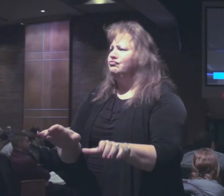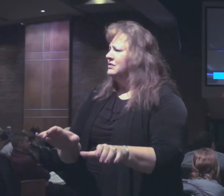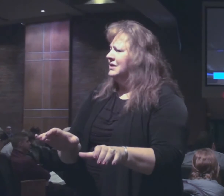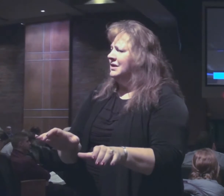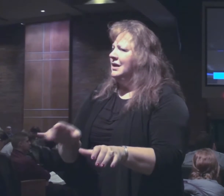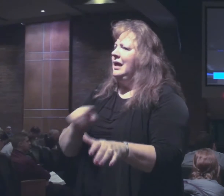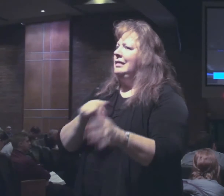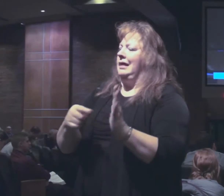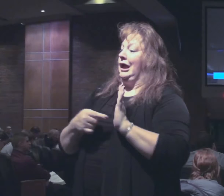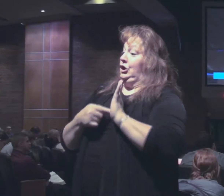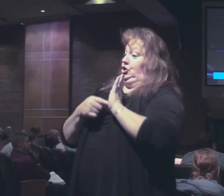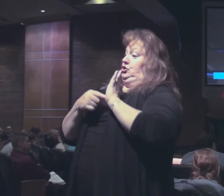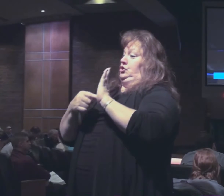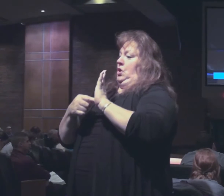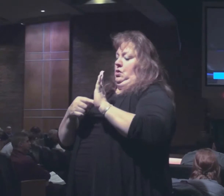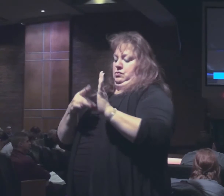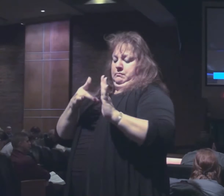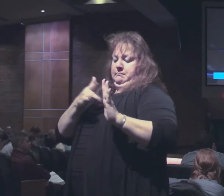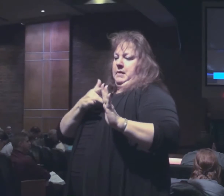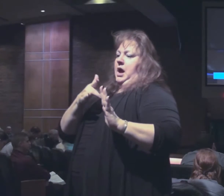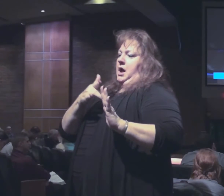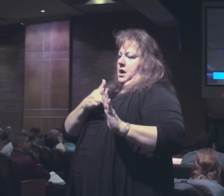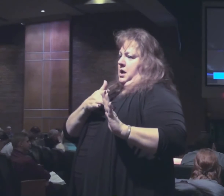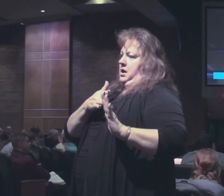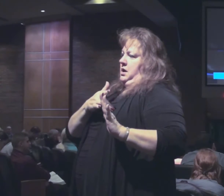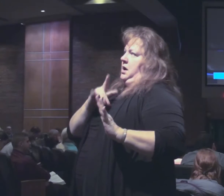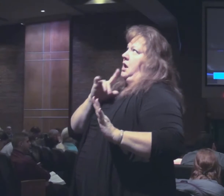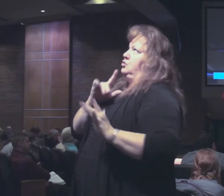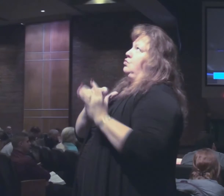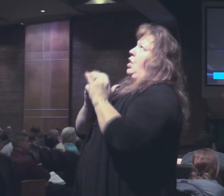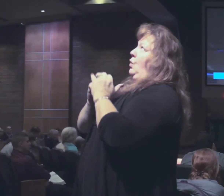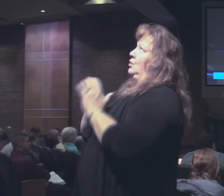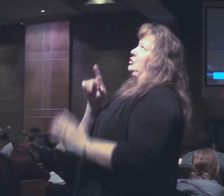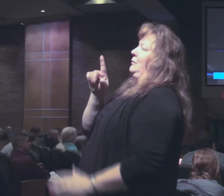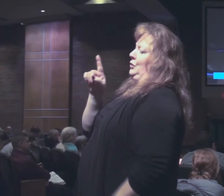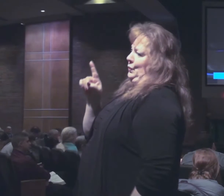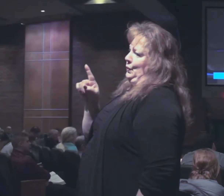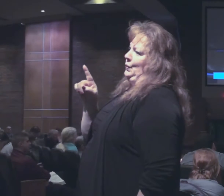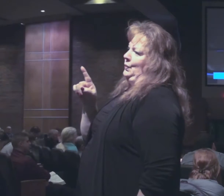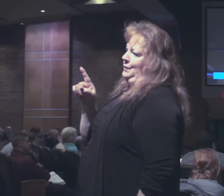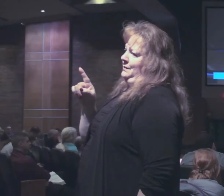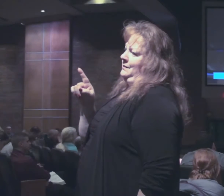but they're an expression of a heart that is truly worshiping God.